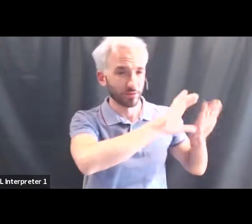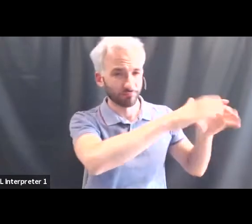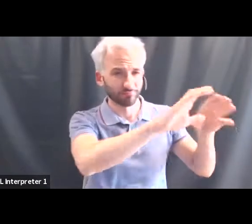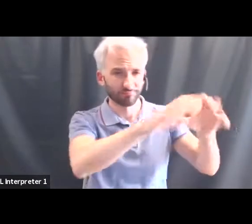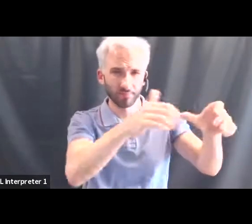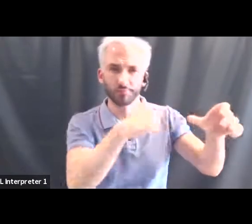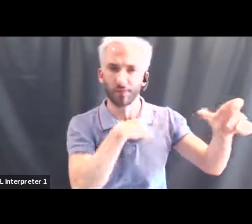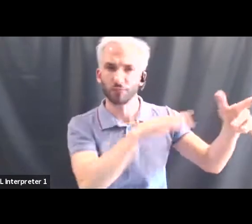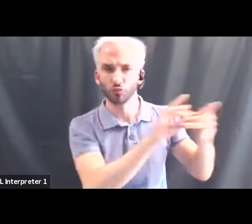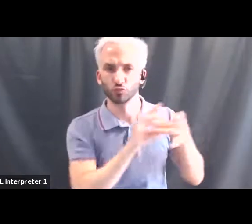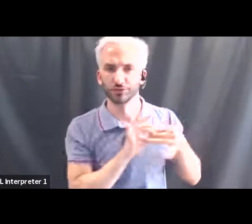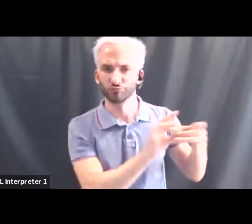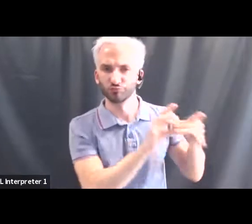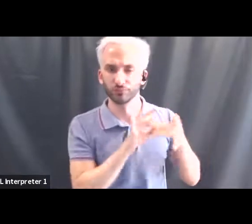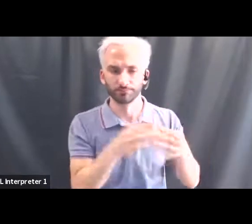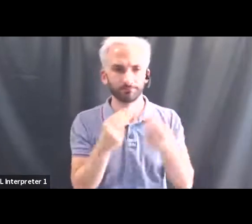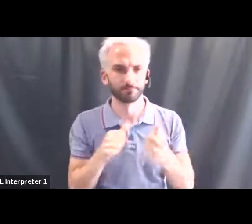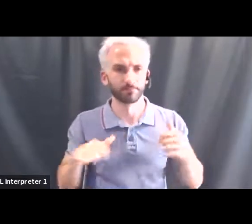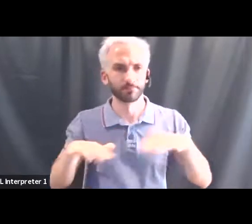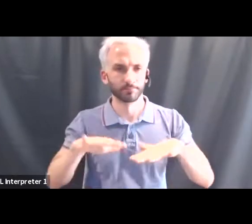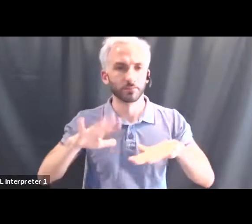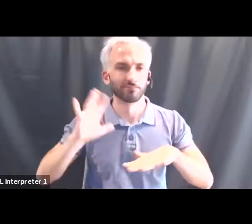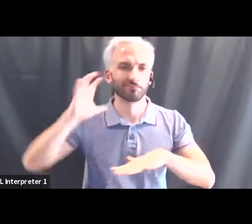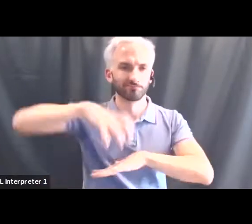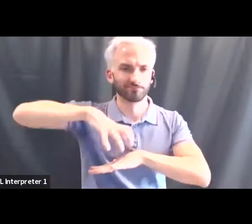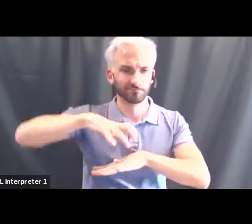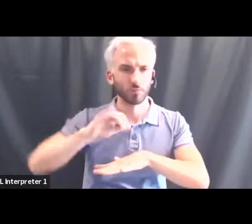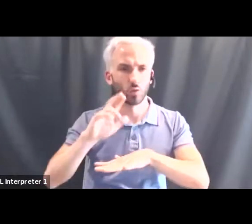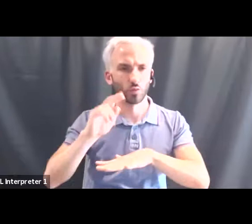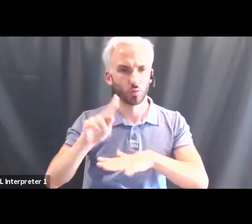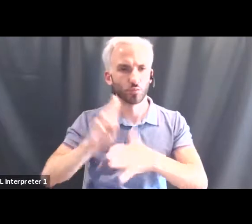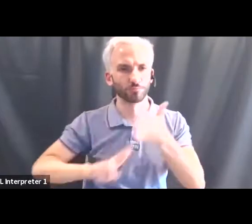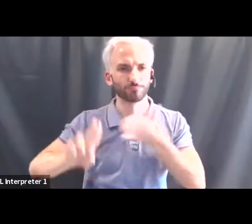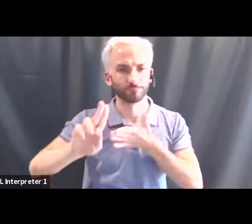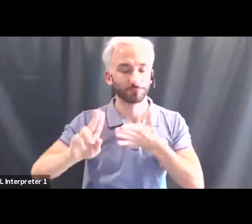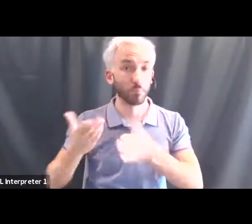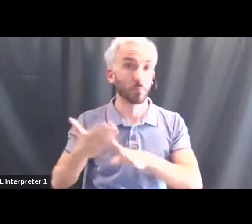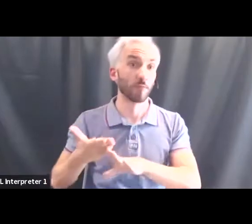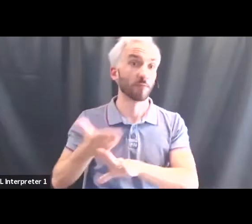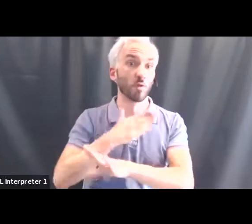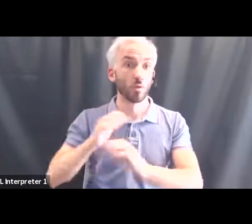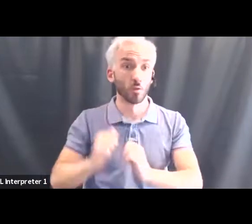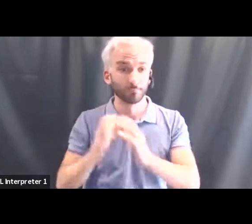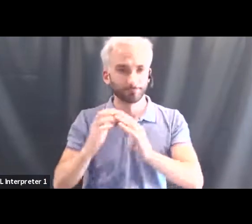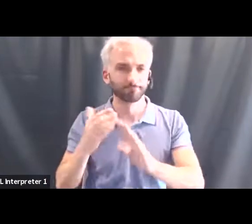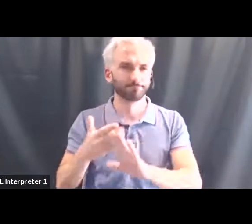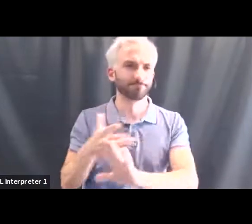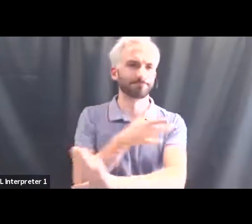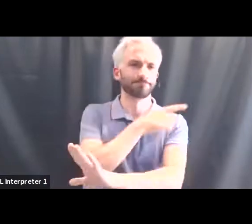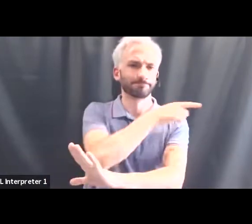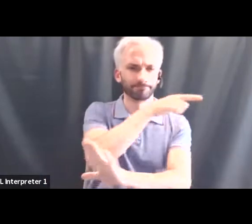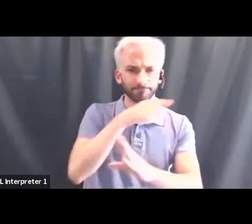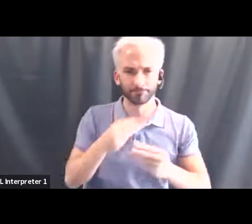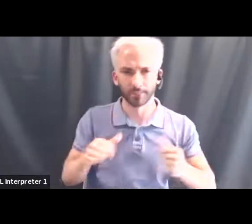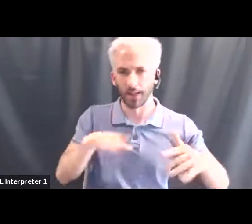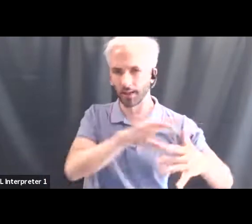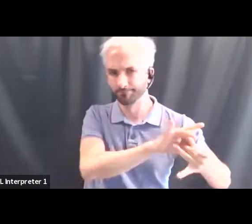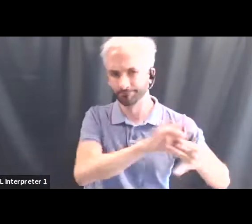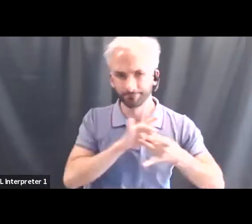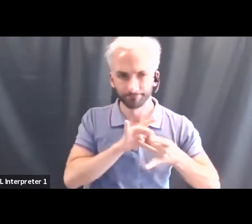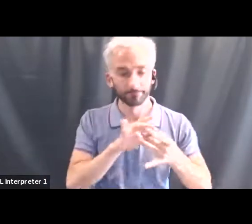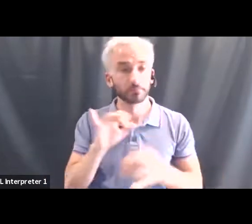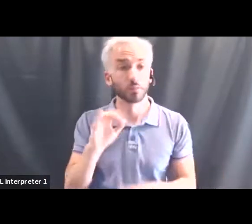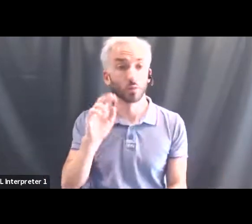University campuses are located that precede the establishment of the university. York University acknowledges